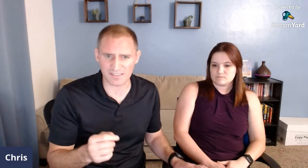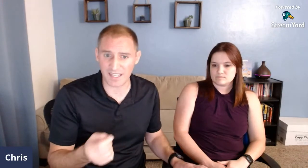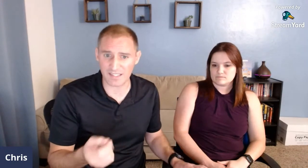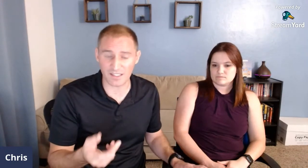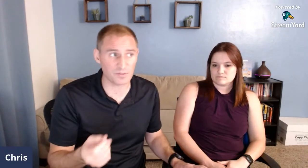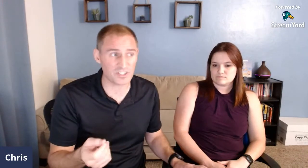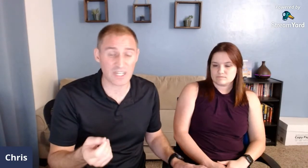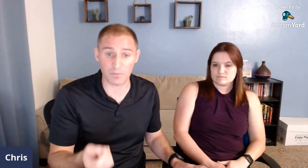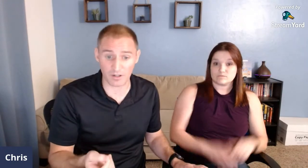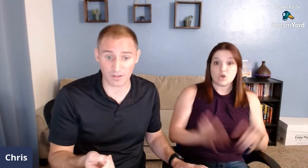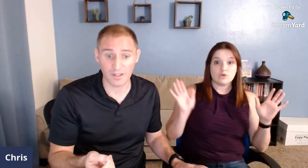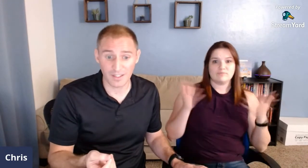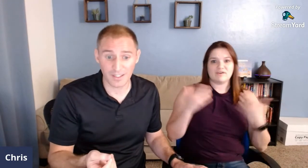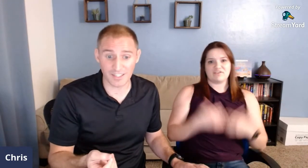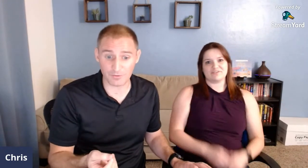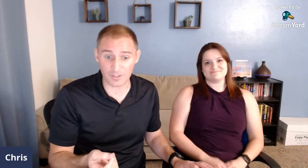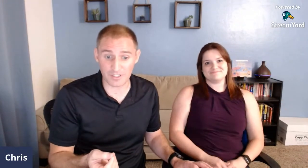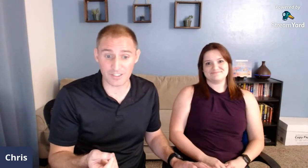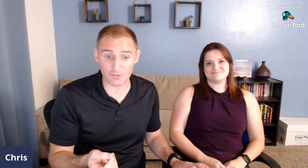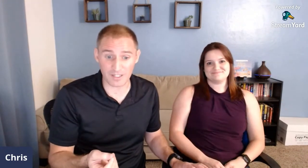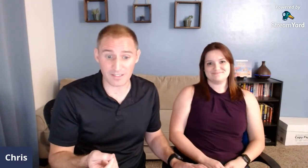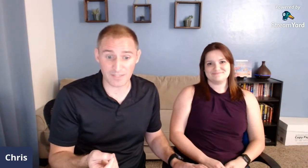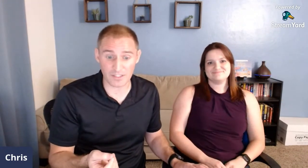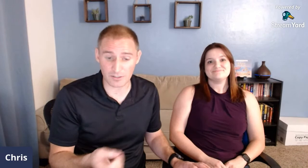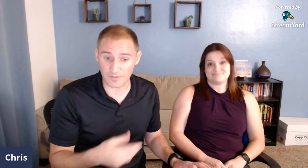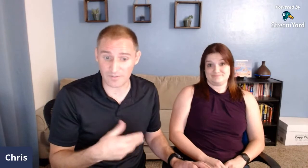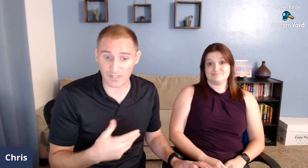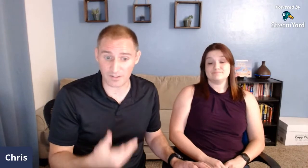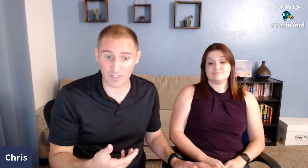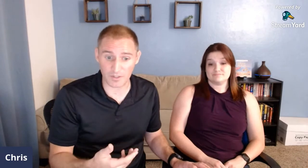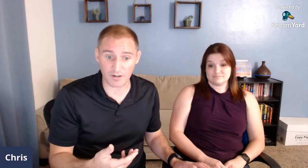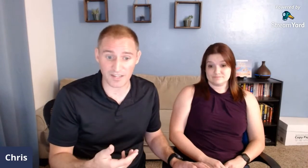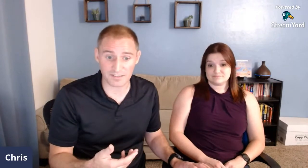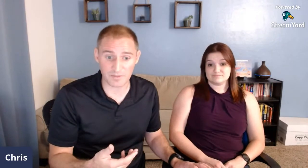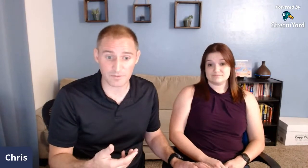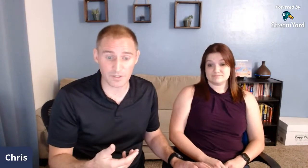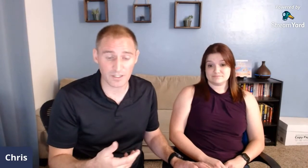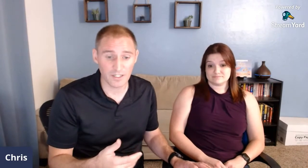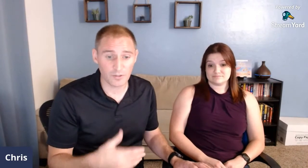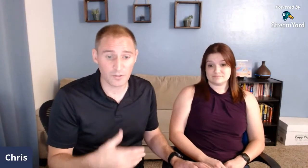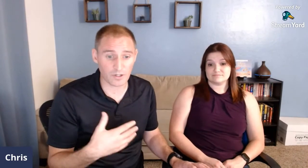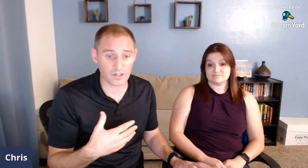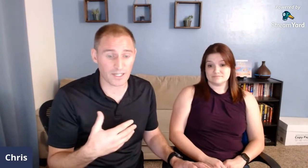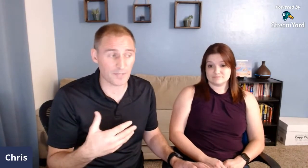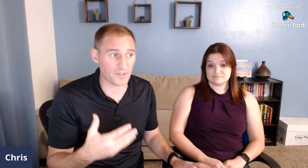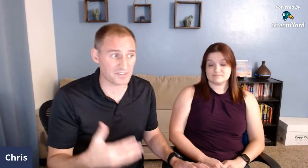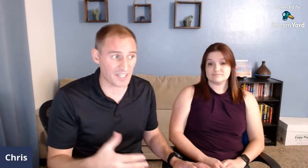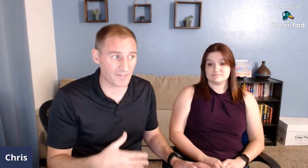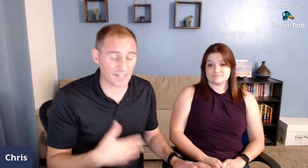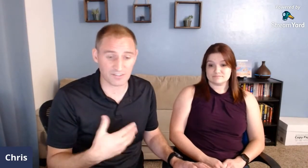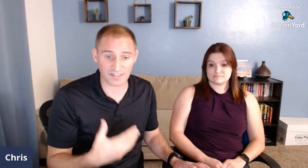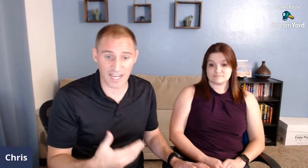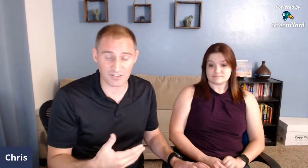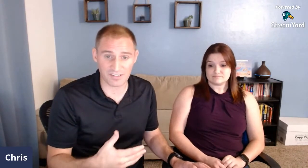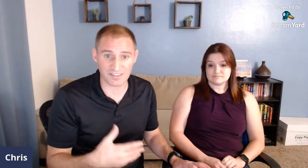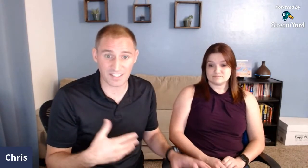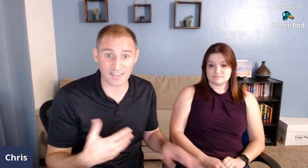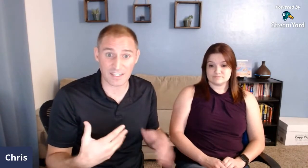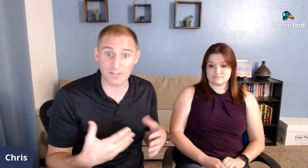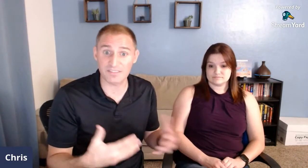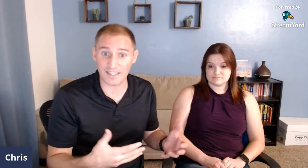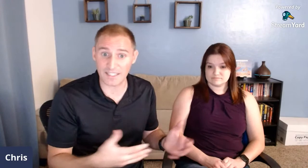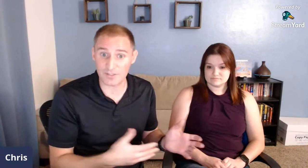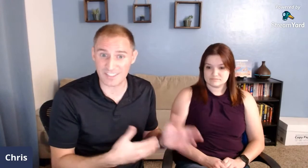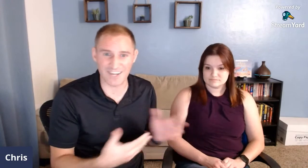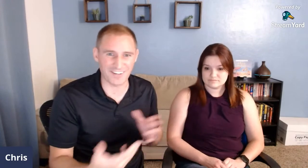shows. Switched at Birth is a really great TV show if you've never come across it before, where there's deaf actors and actresses in